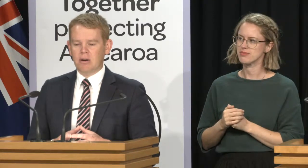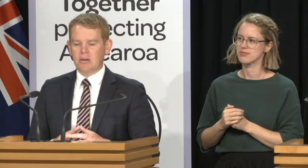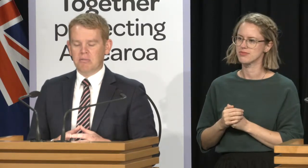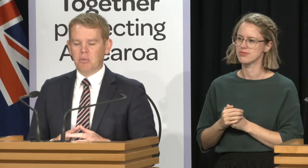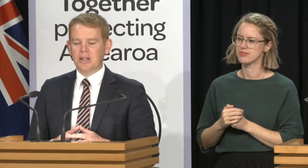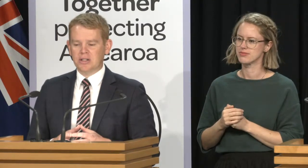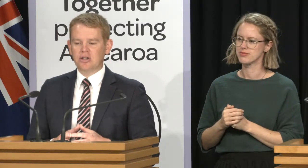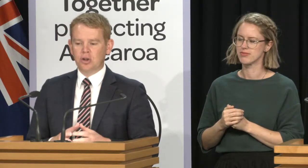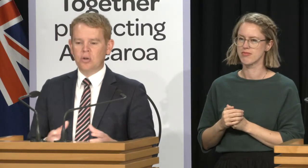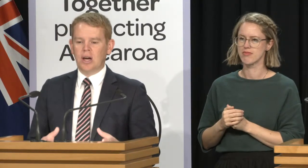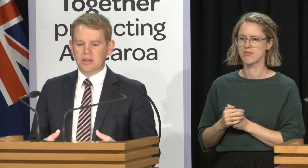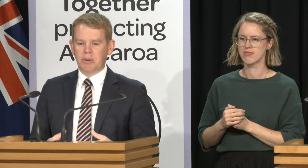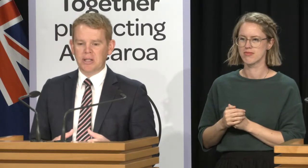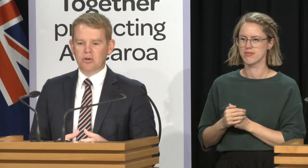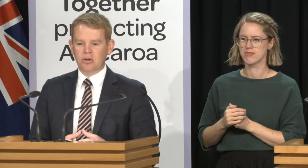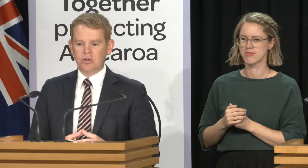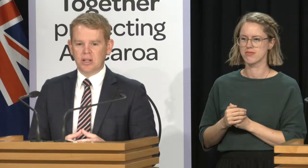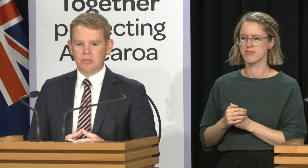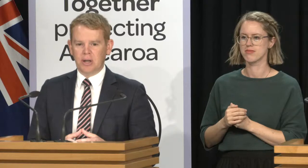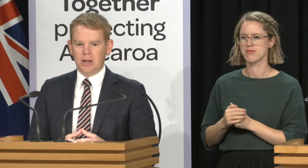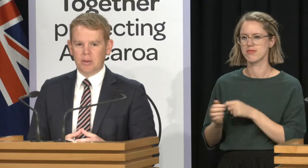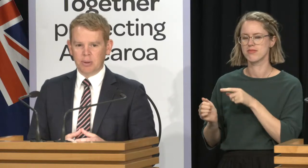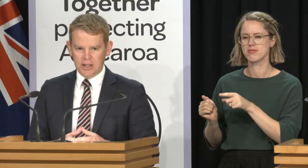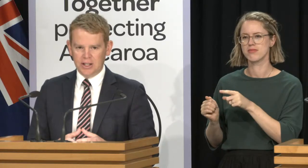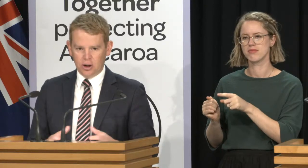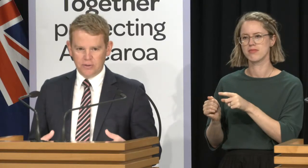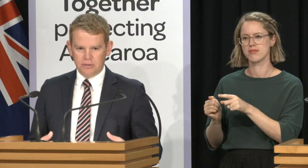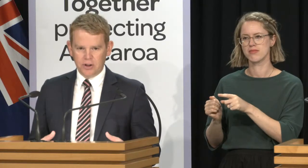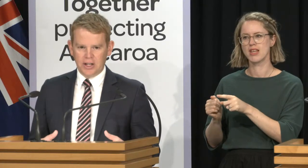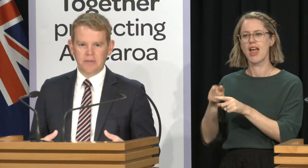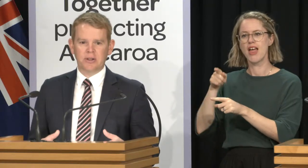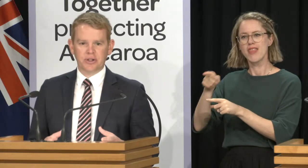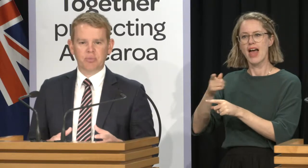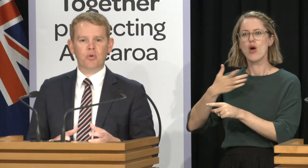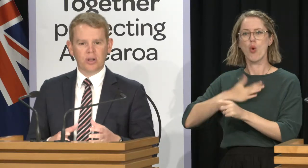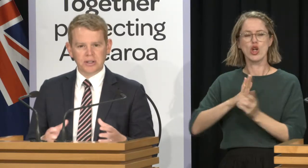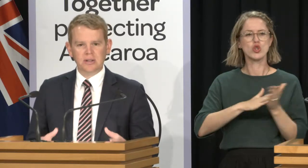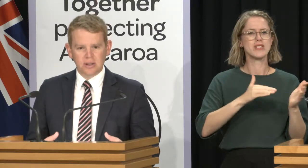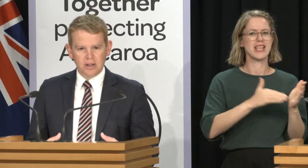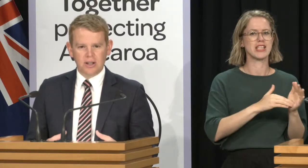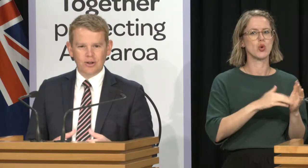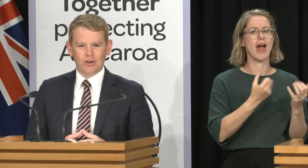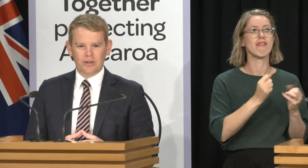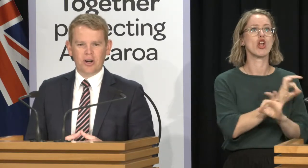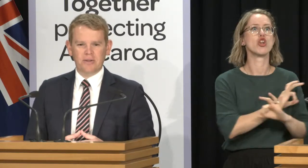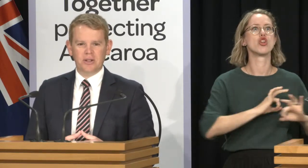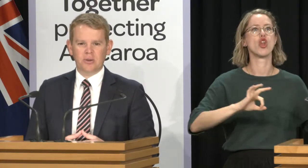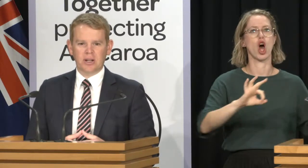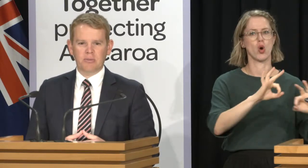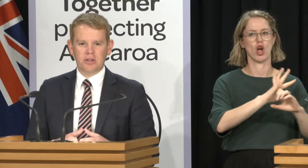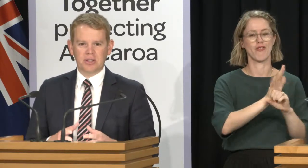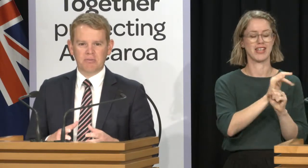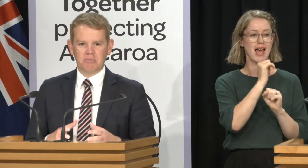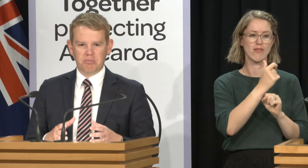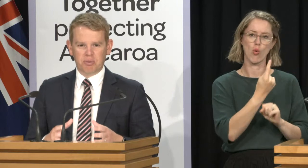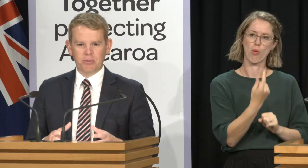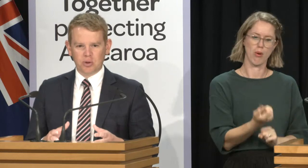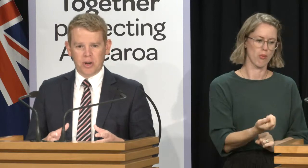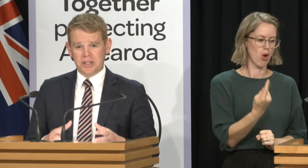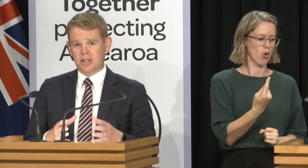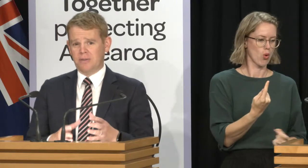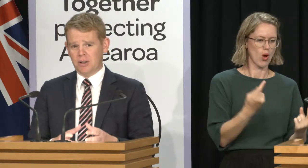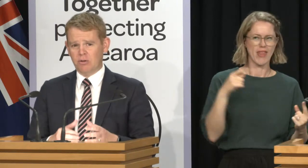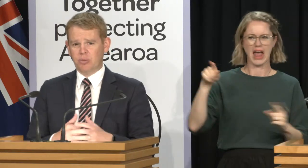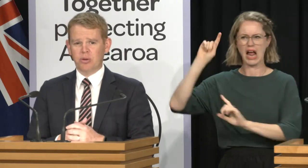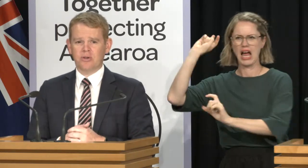their willingness to do that is based on New Zealand being completely COVID-free, and even the smallest incursion of COVID into our community prompts